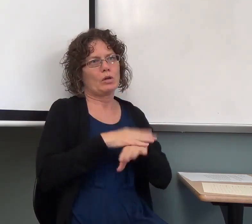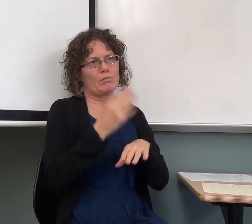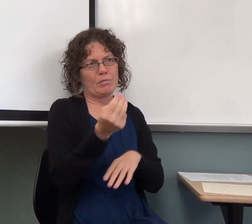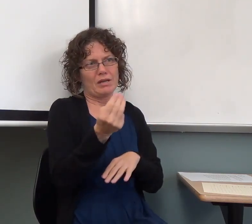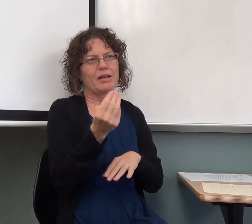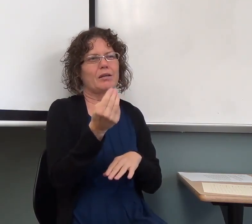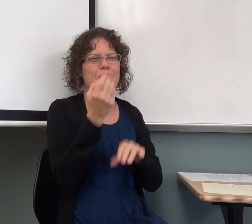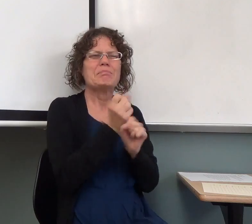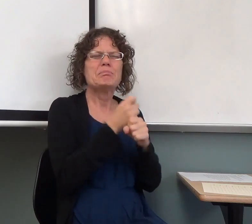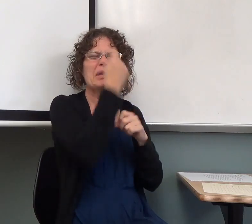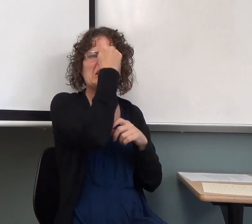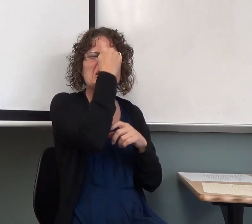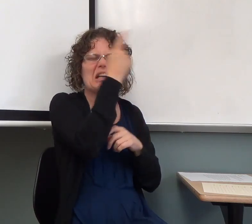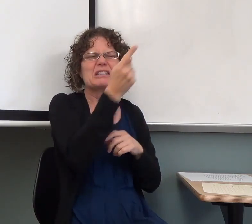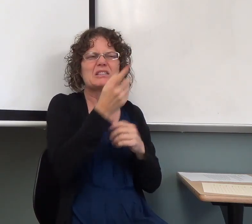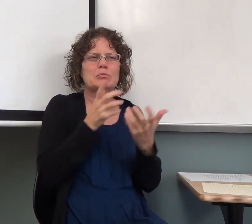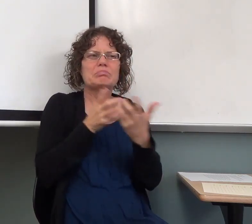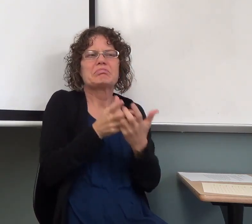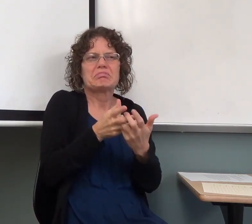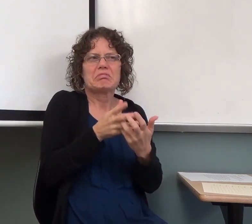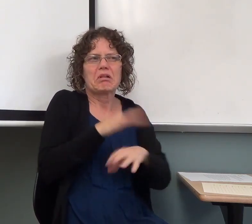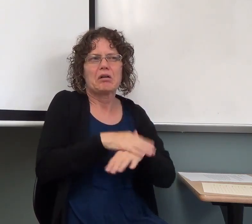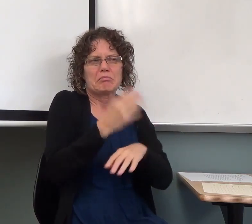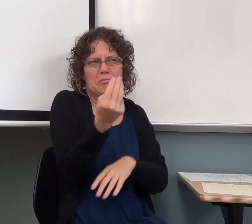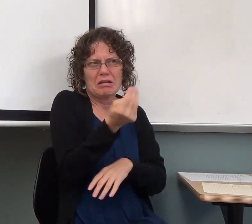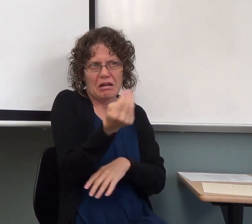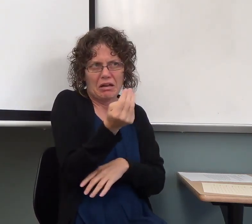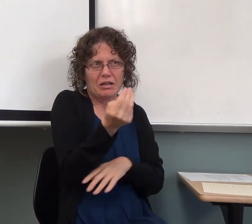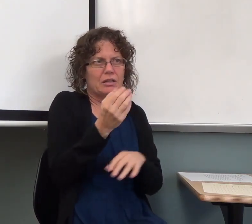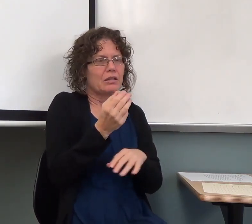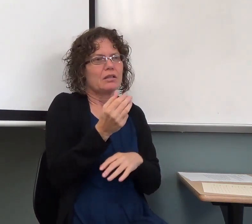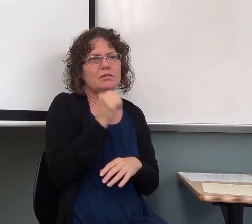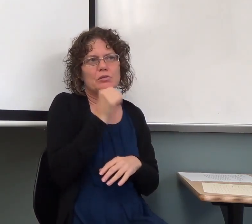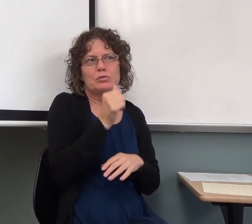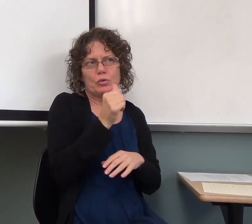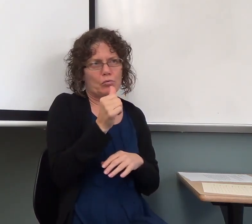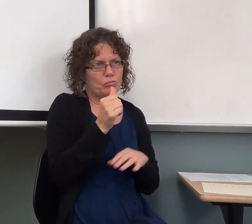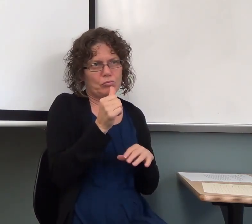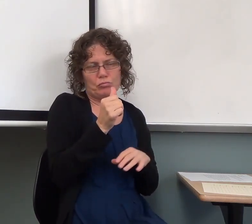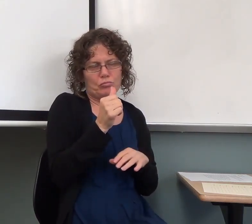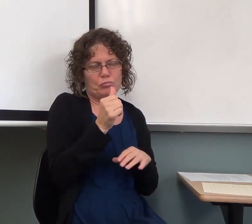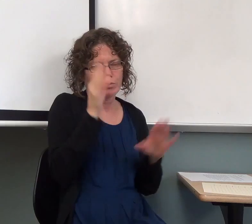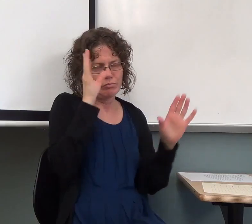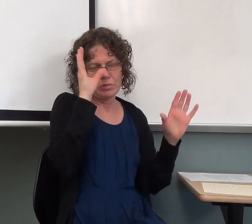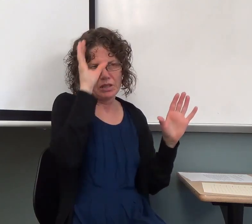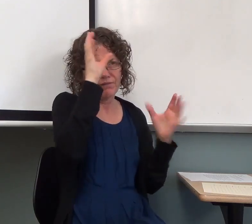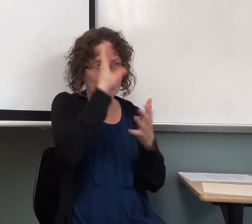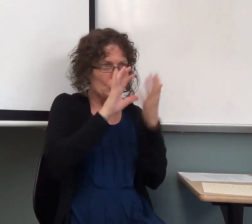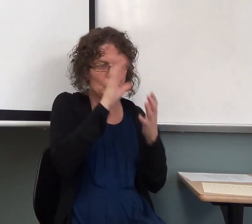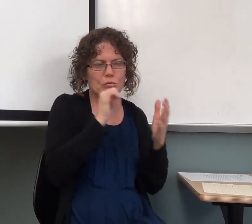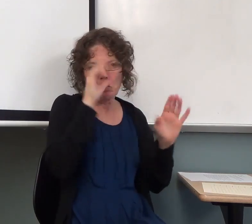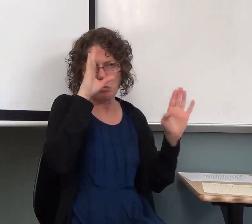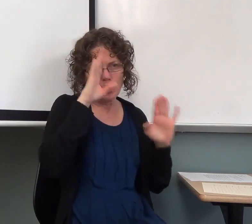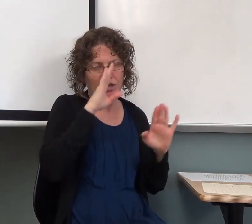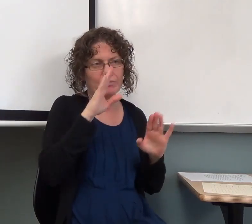handing it out to you as well. Don't get confused, don't worry, just read it. That's all you have to do, okay? Good? Okay. So when you're done with your